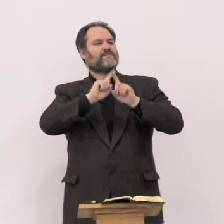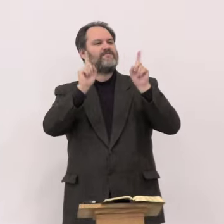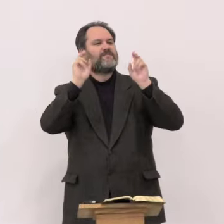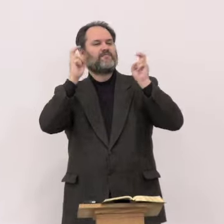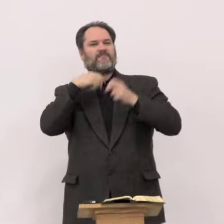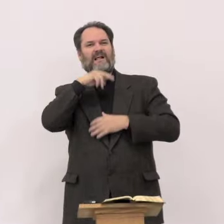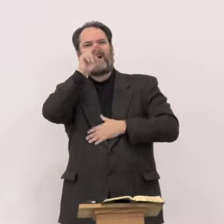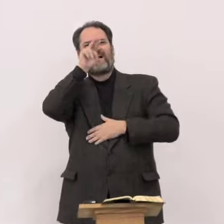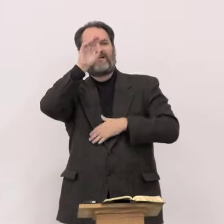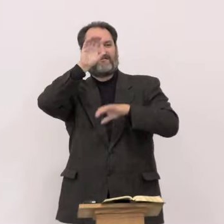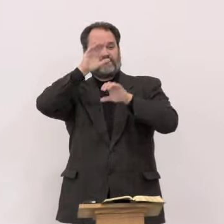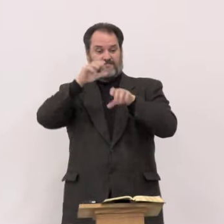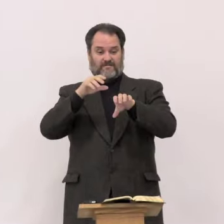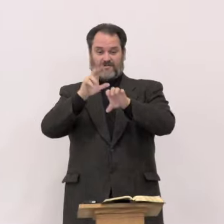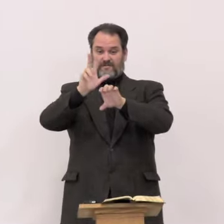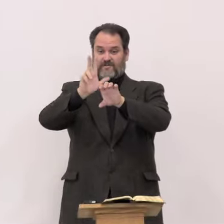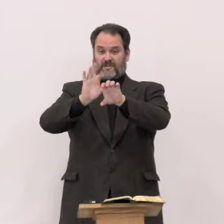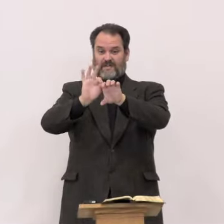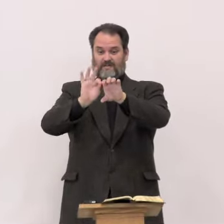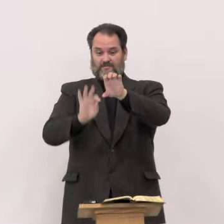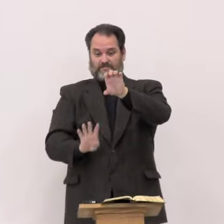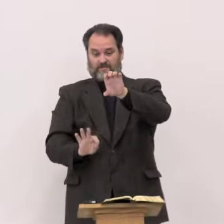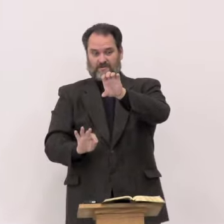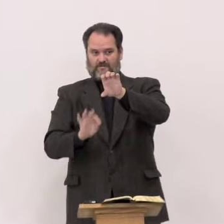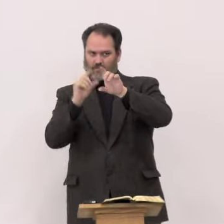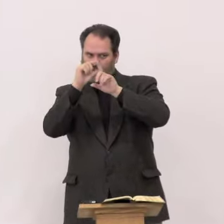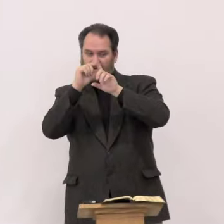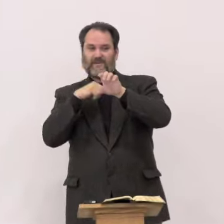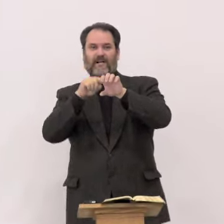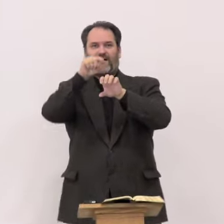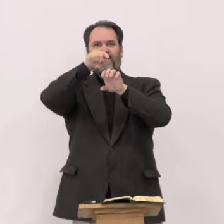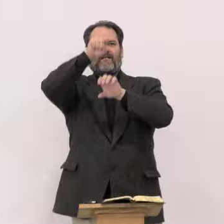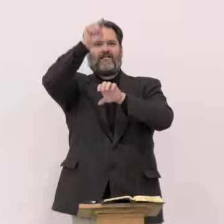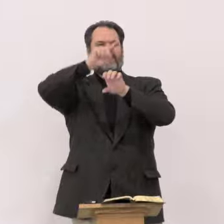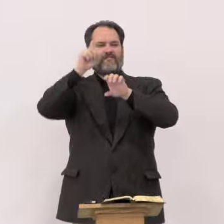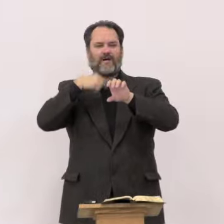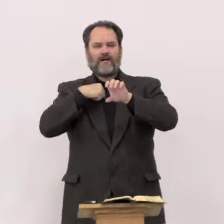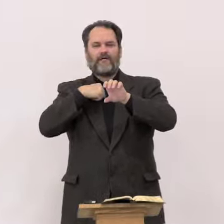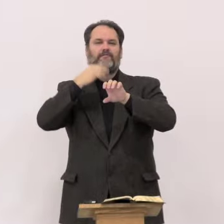yeah, you can. I was tempted to talk about some other topic,